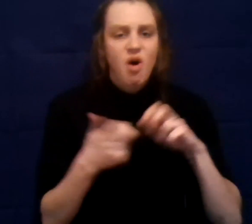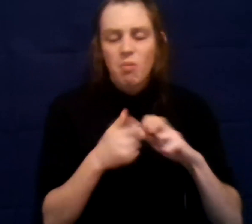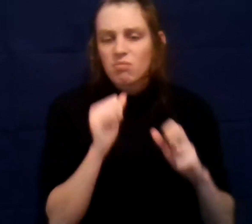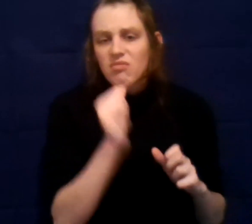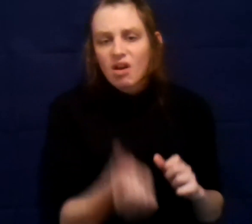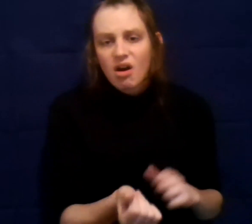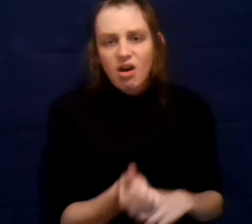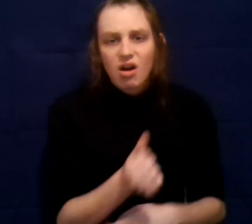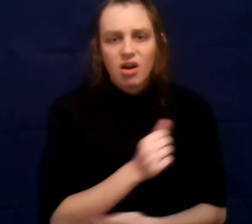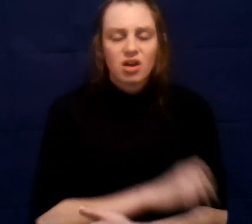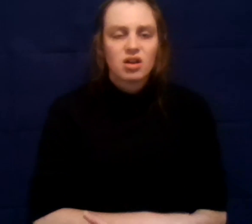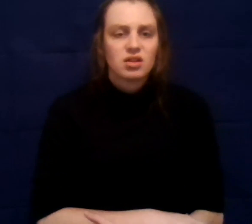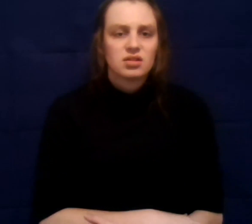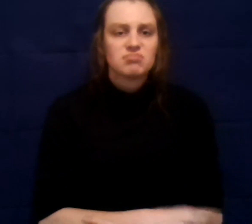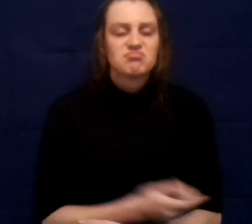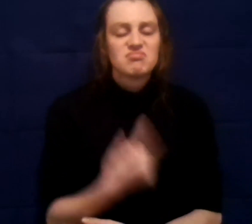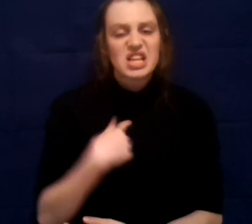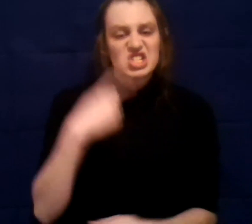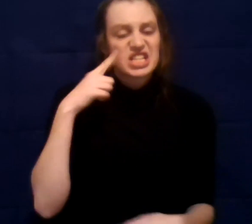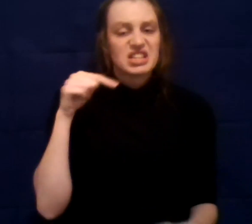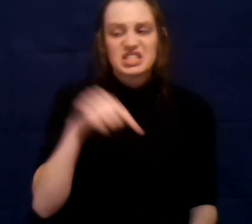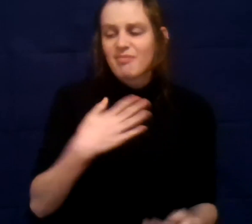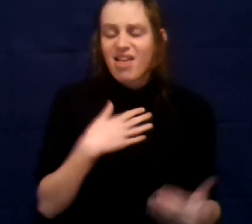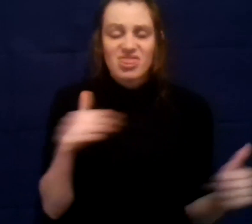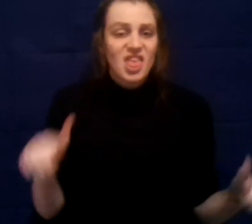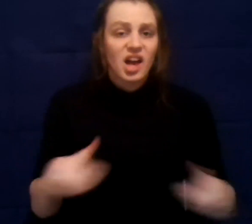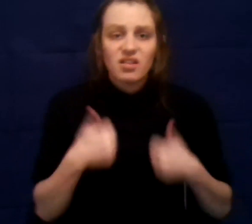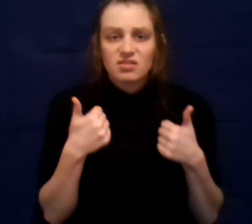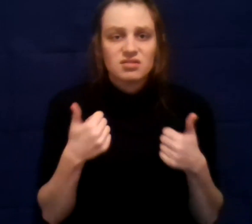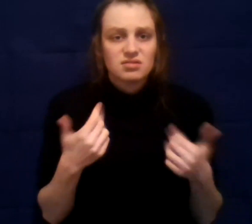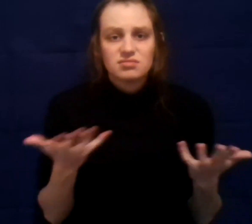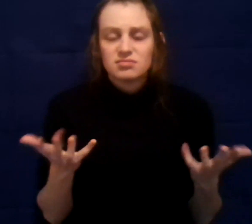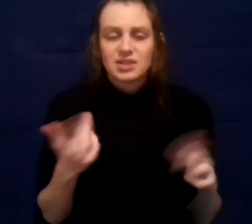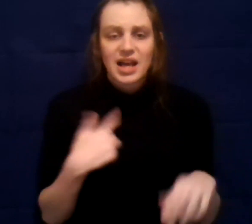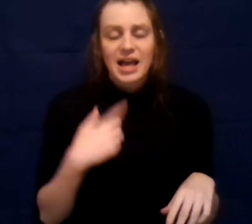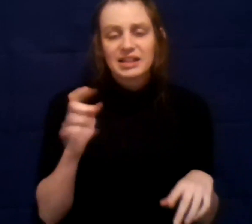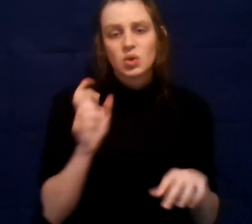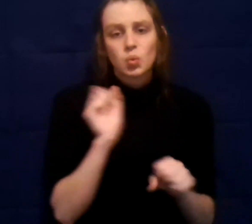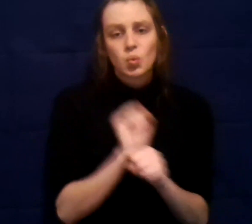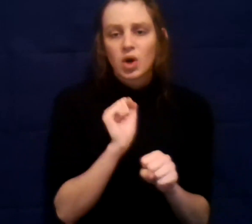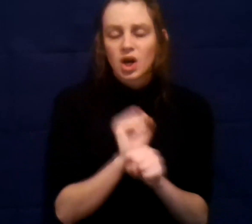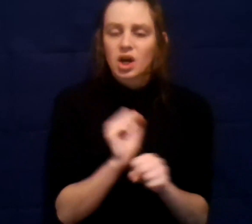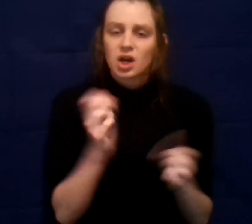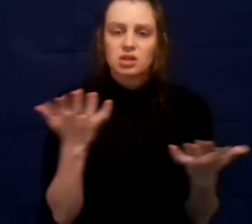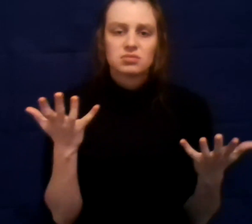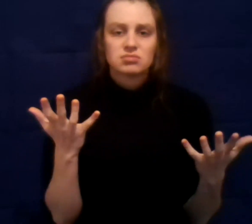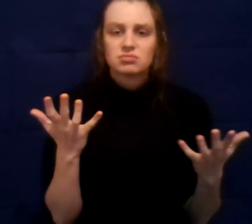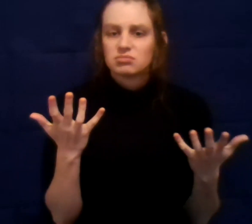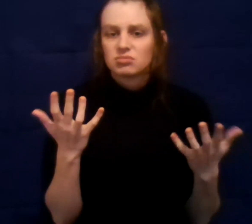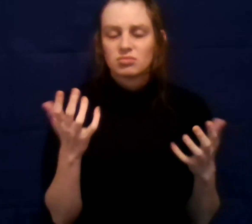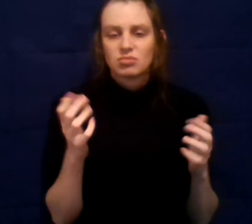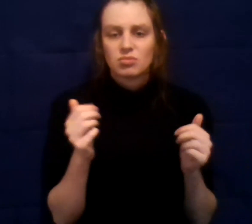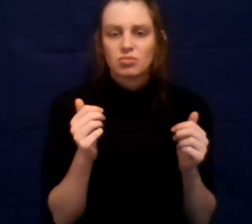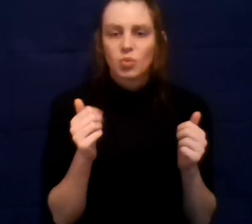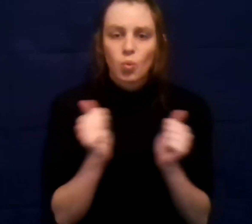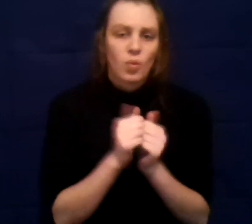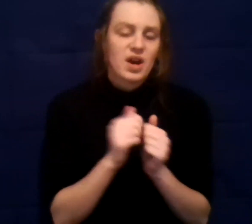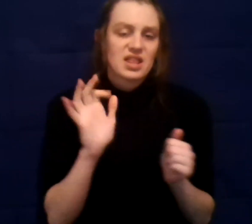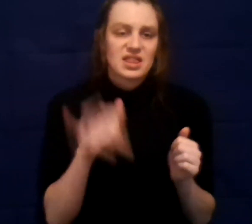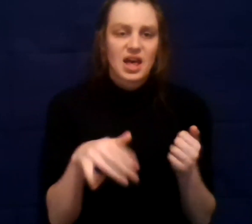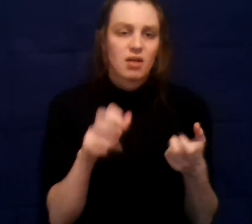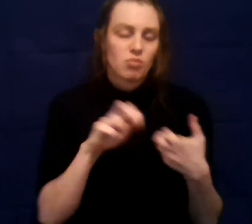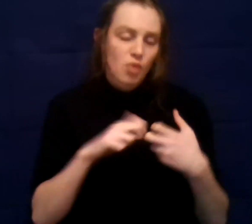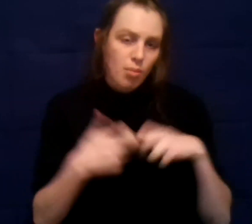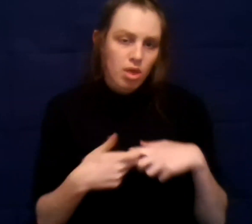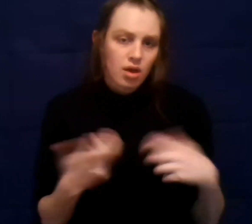uh this was my life and I just have to work with it, you know. And I did, like,